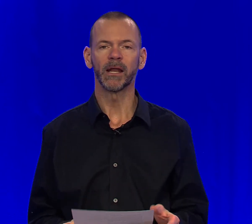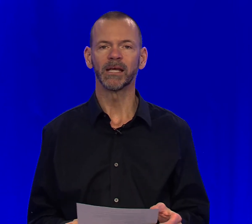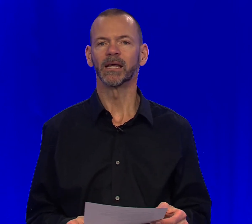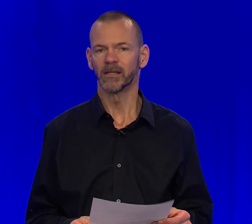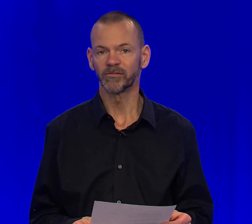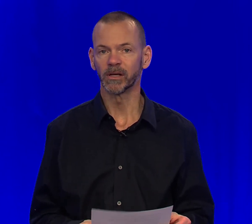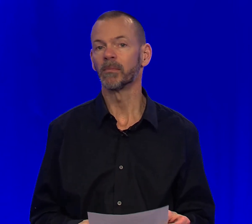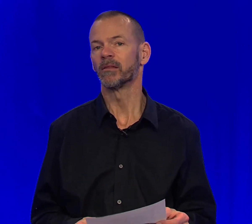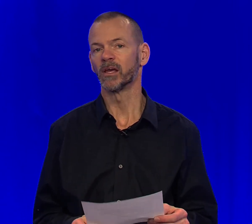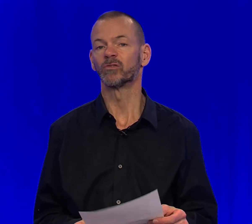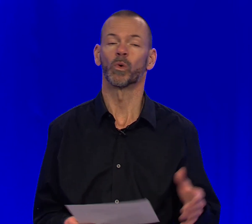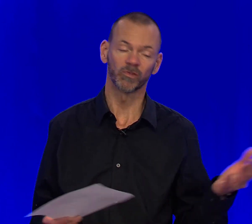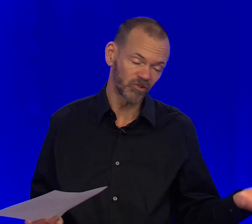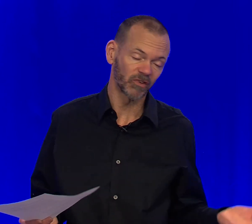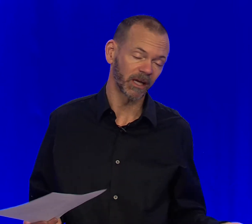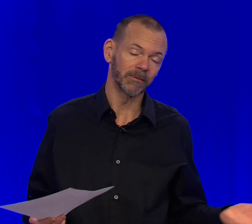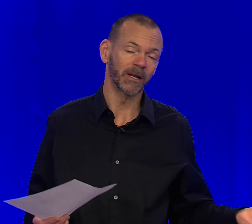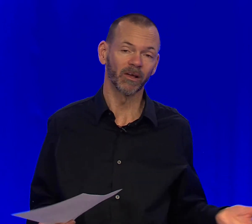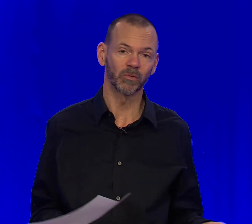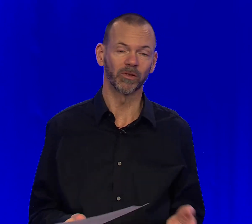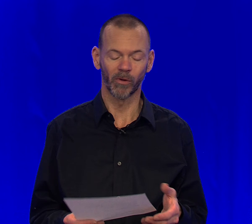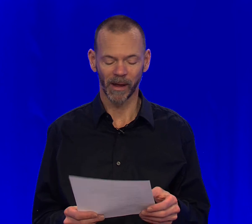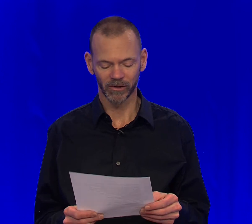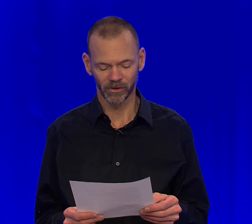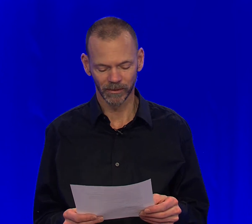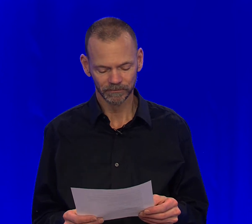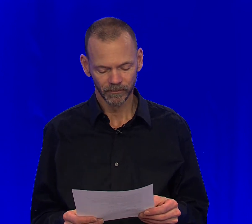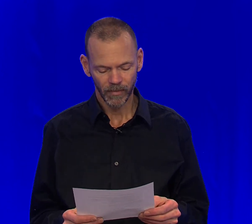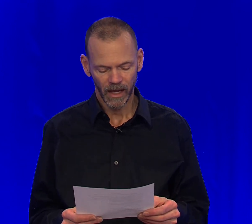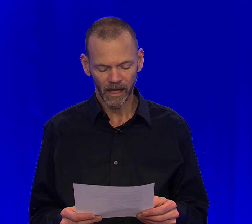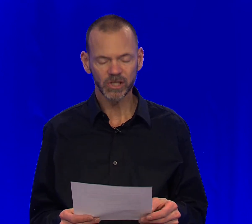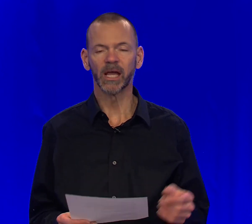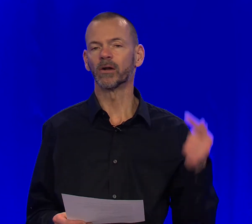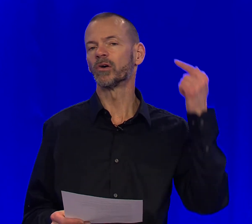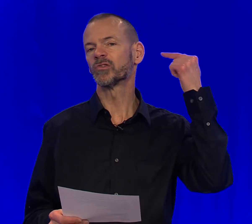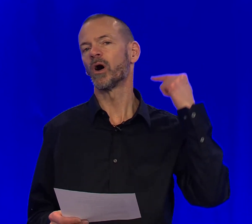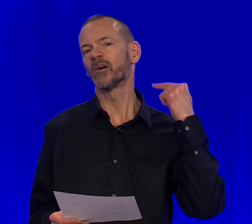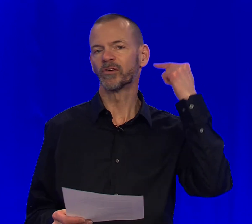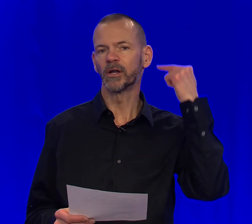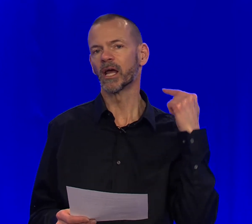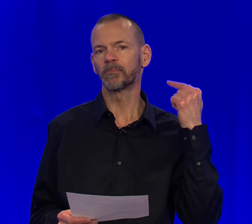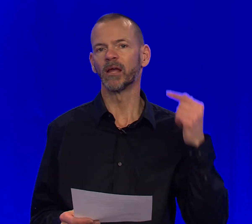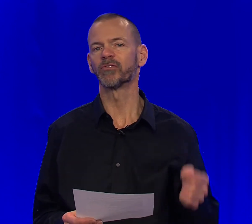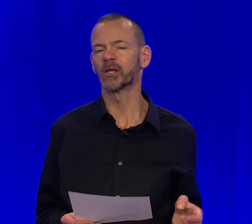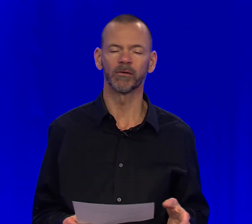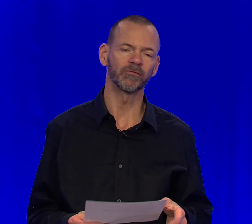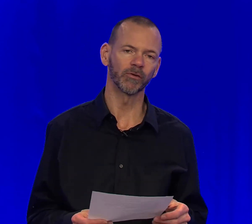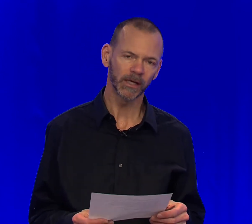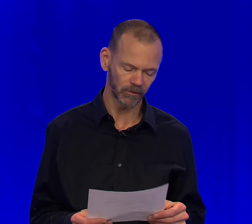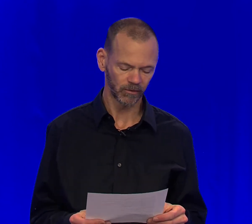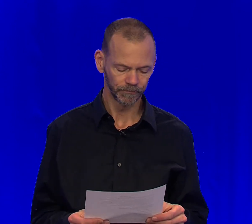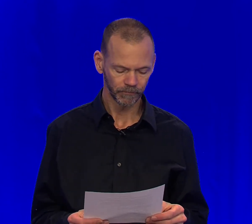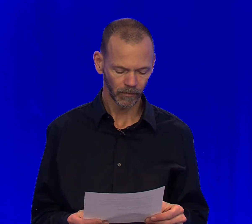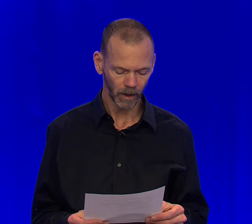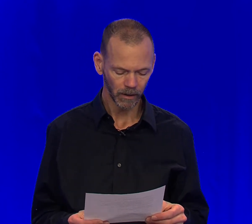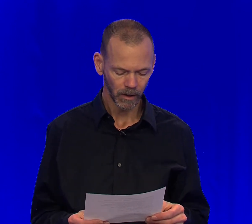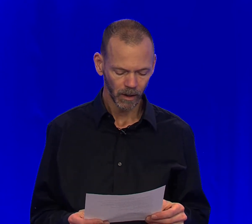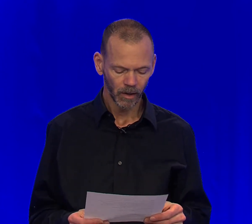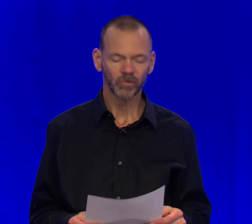bending and lifting made things worse, just like anybody else with lower back trouble. And she had also off and on neck pain for caring for her kids. Okay? So